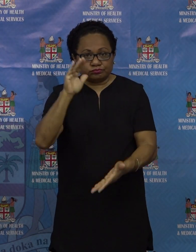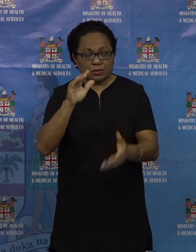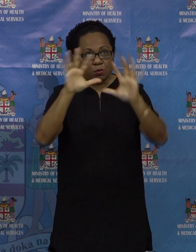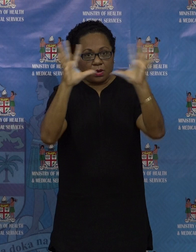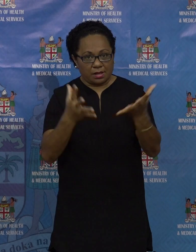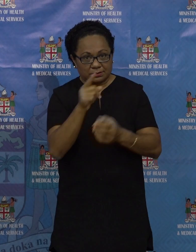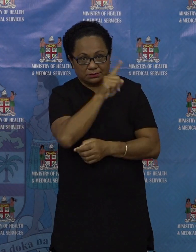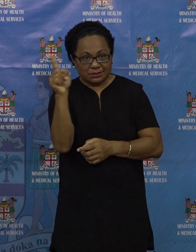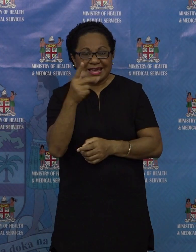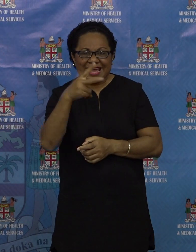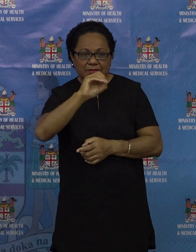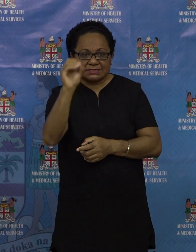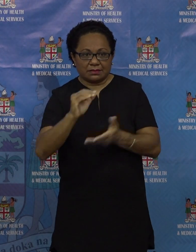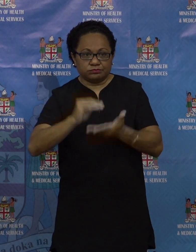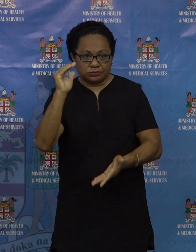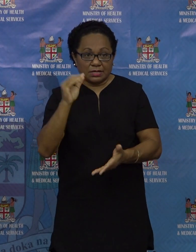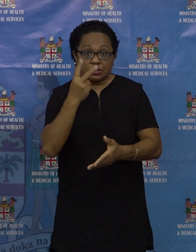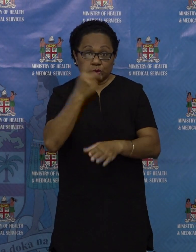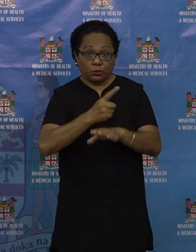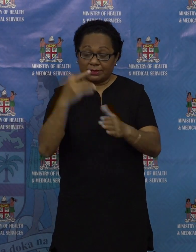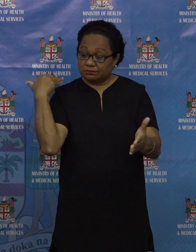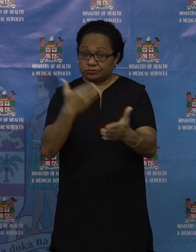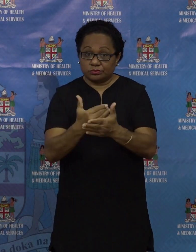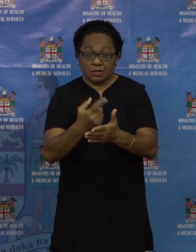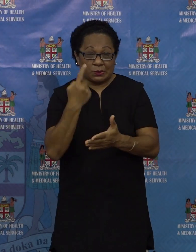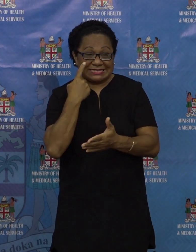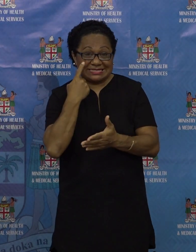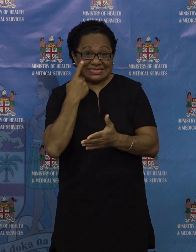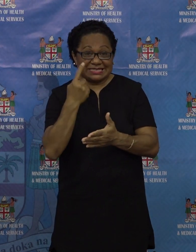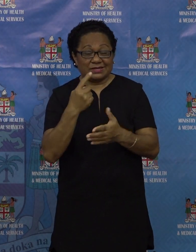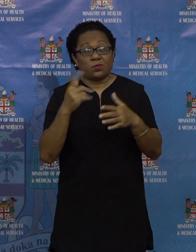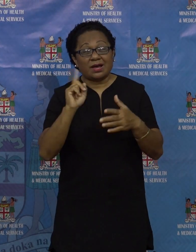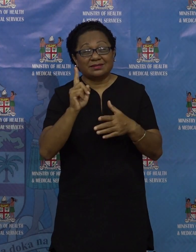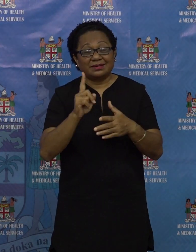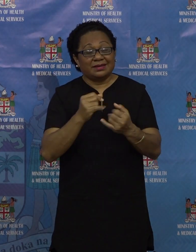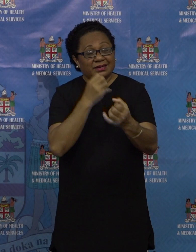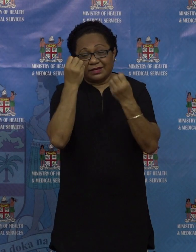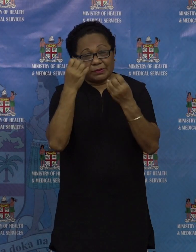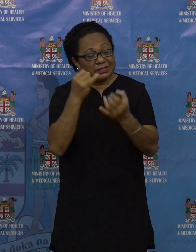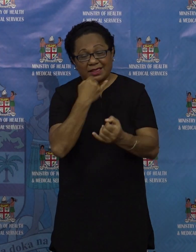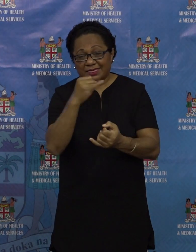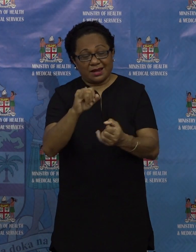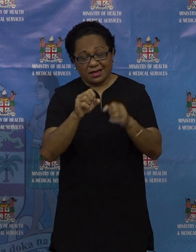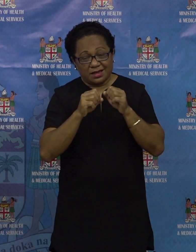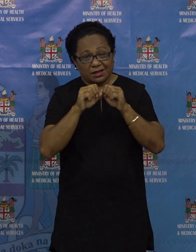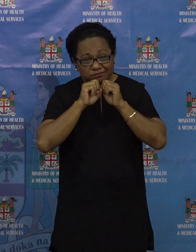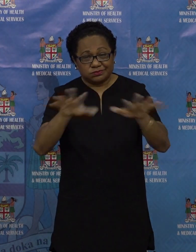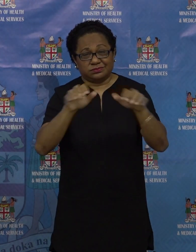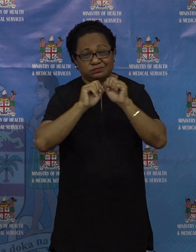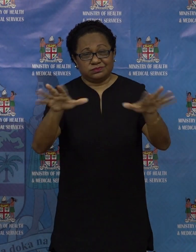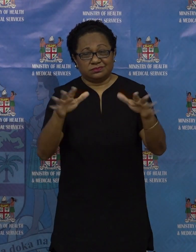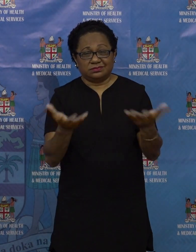Over the past few weeks, we've also seen a spike in dangerous misinformation and in individuals posing as